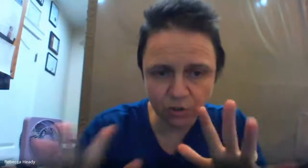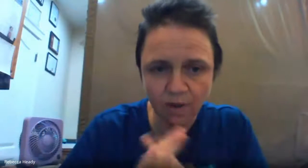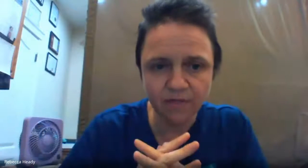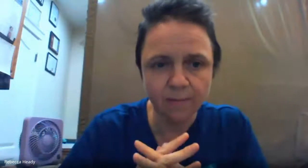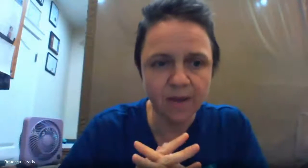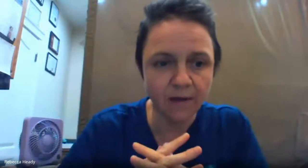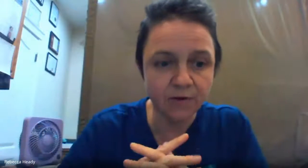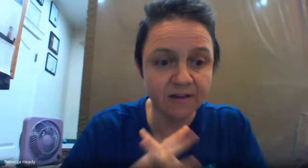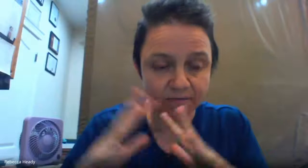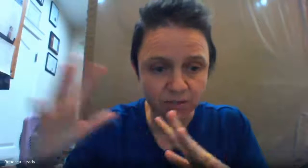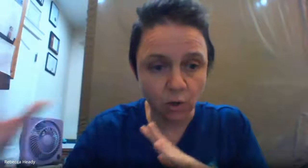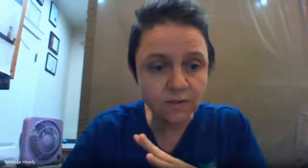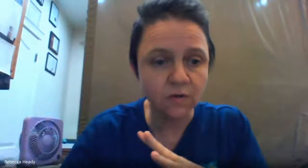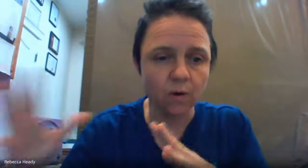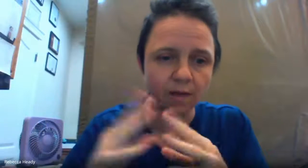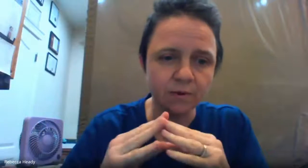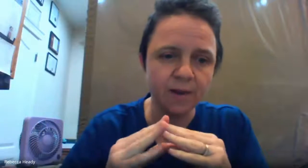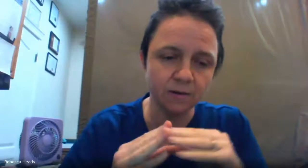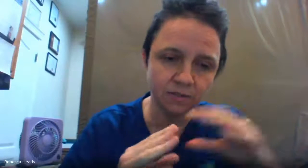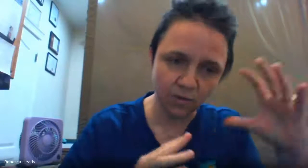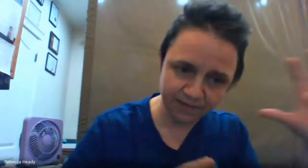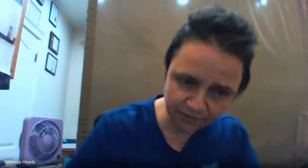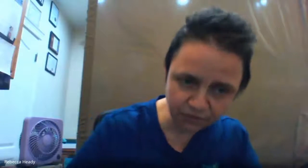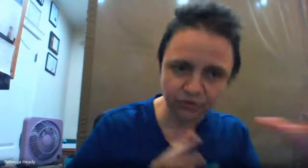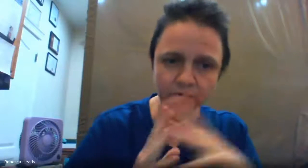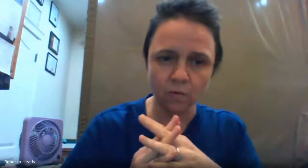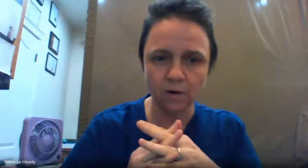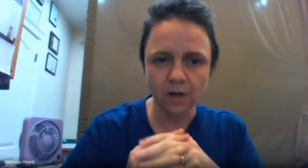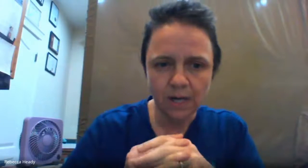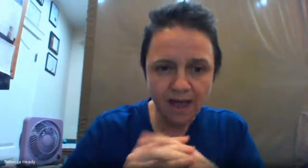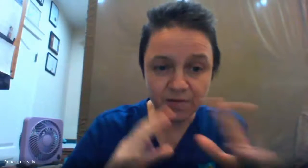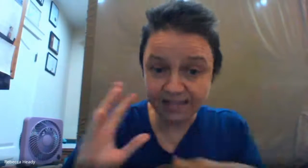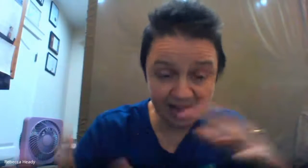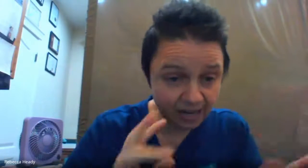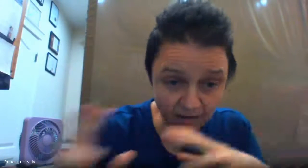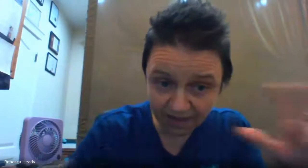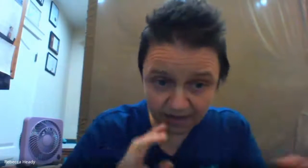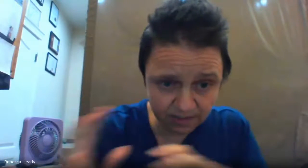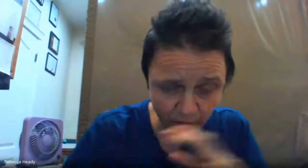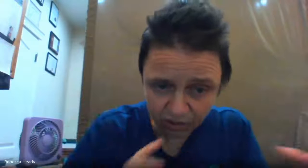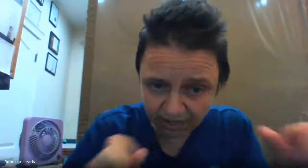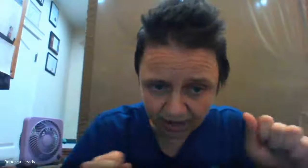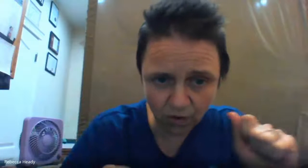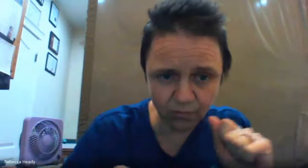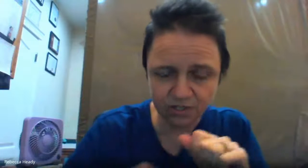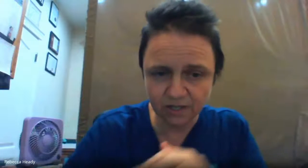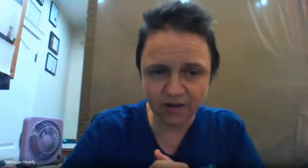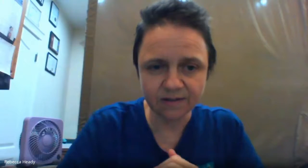exposure with maybe other deaf adults or other parents who have deaf children, or have you guys had any of that exposure yet? Nope, you're shaking your head.